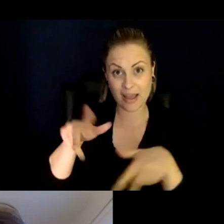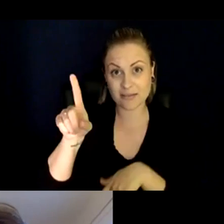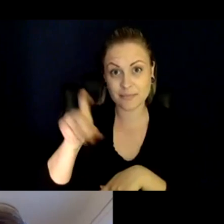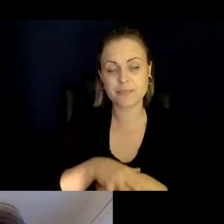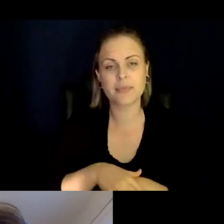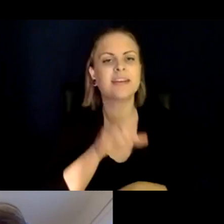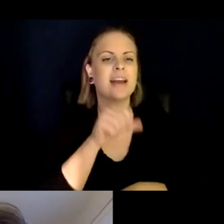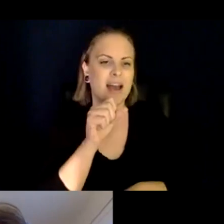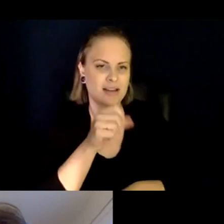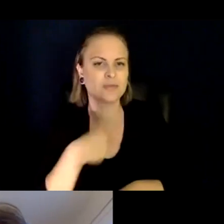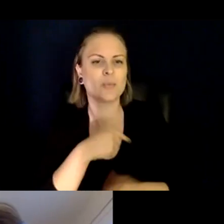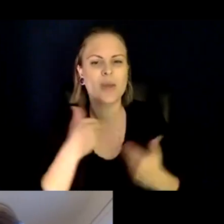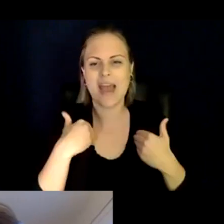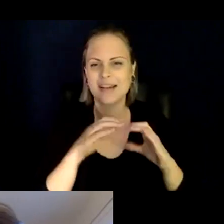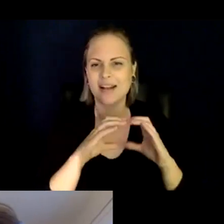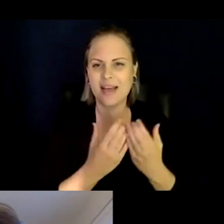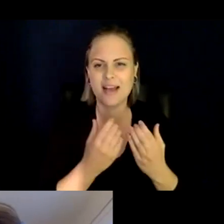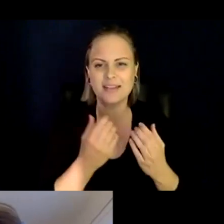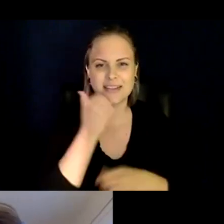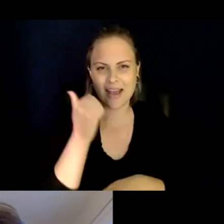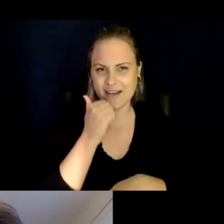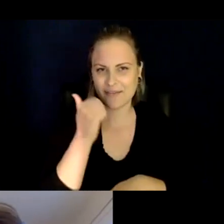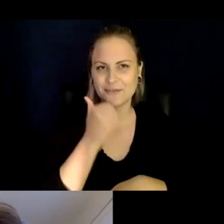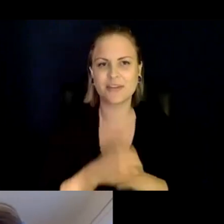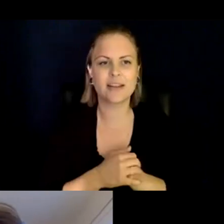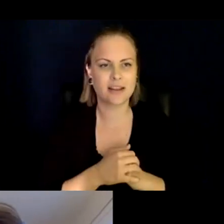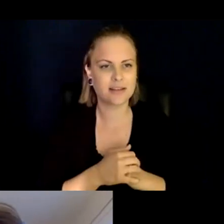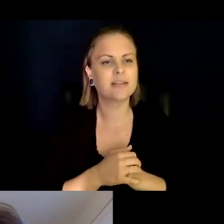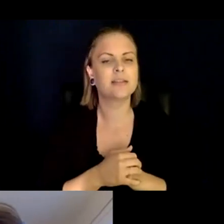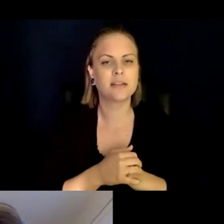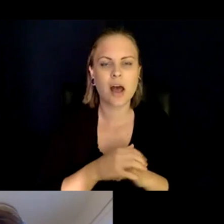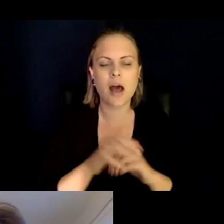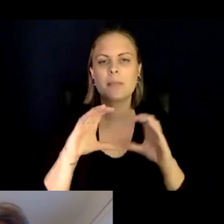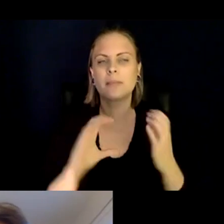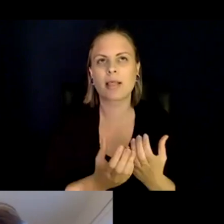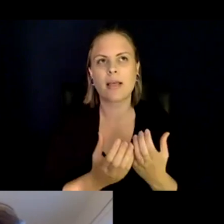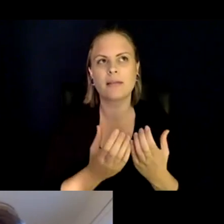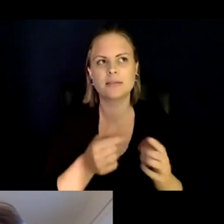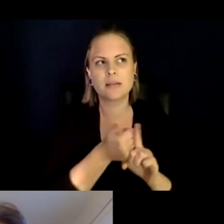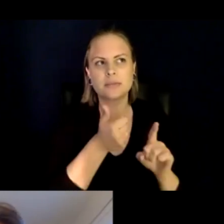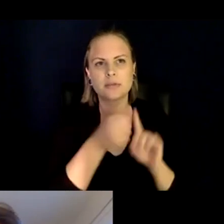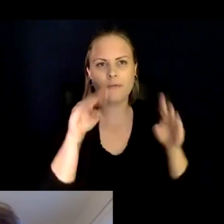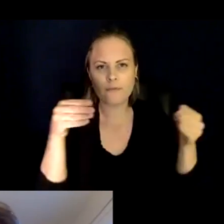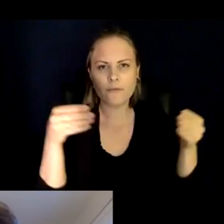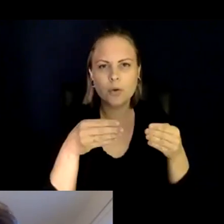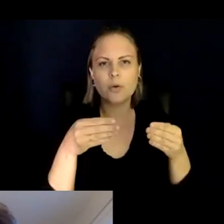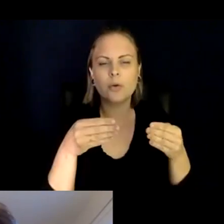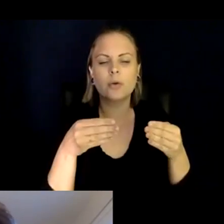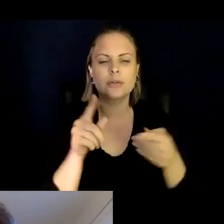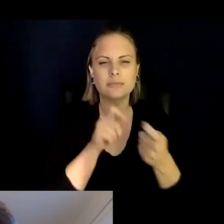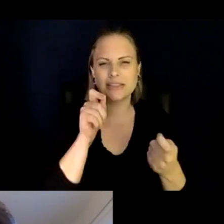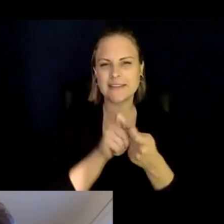Yes, we did. We had classes every day. And the classes involved focusing on specific